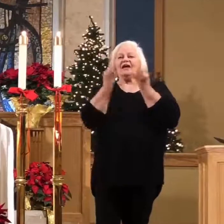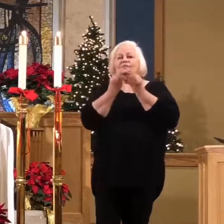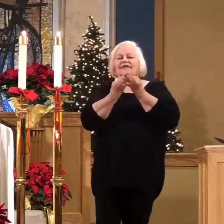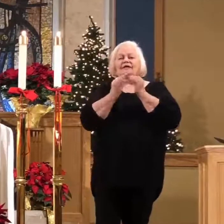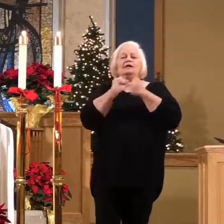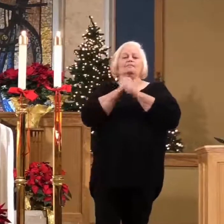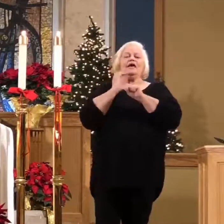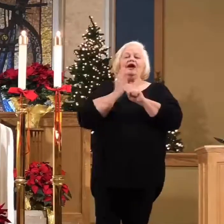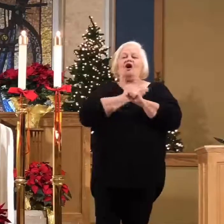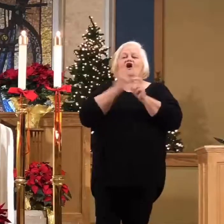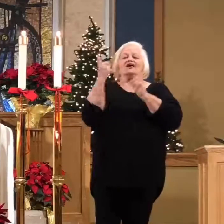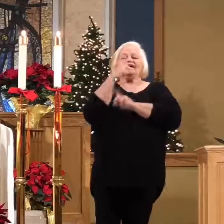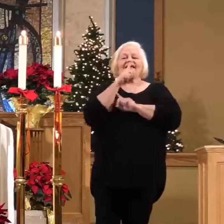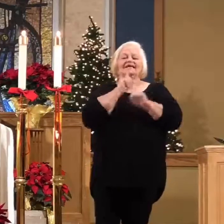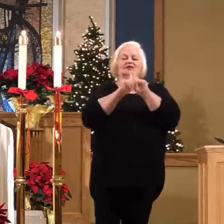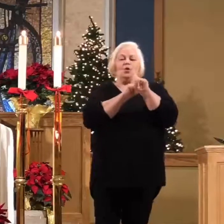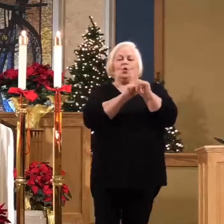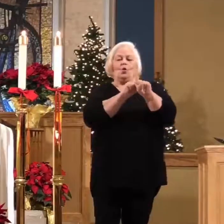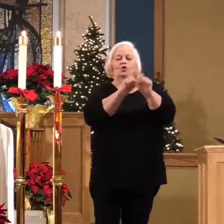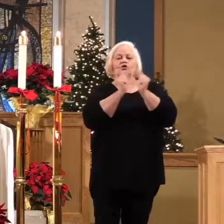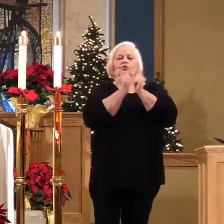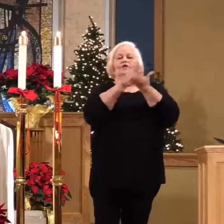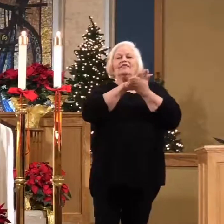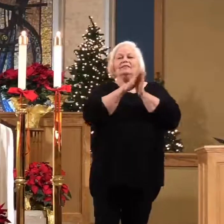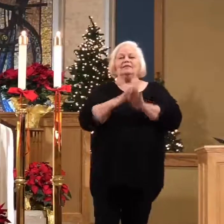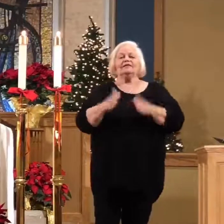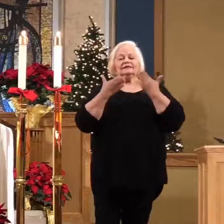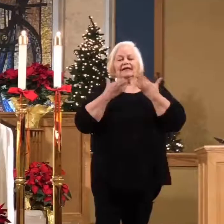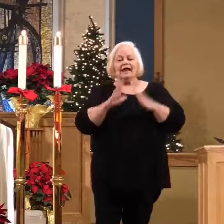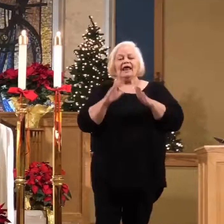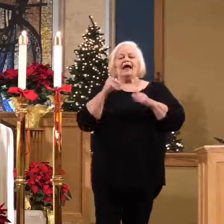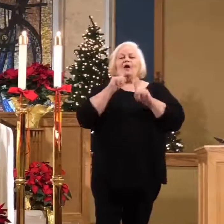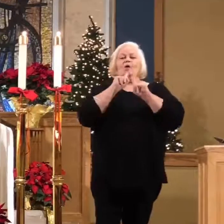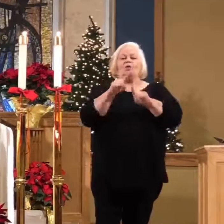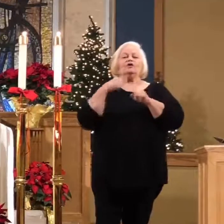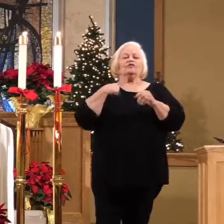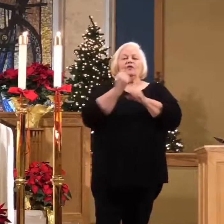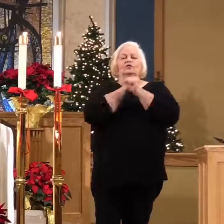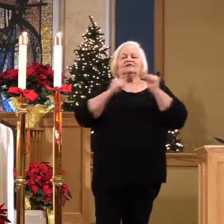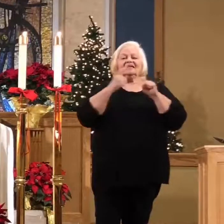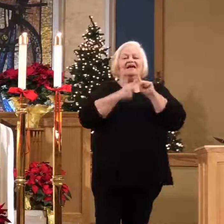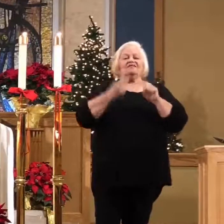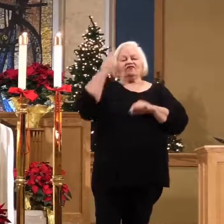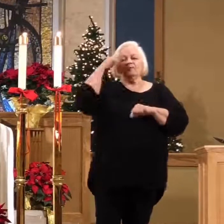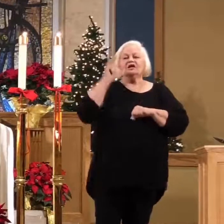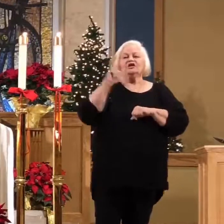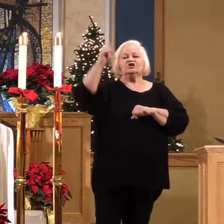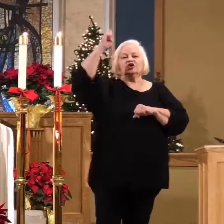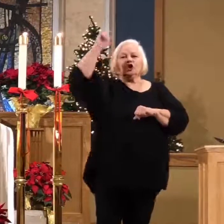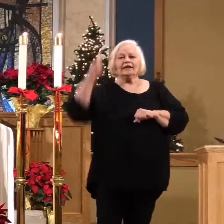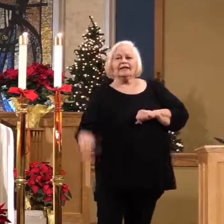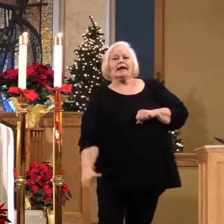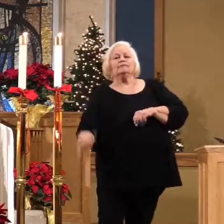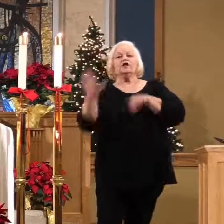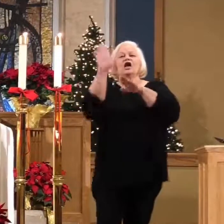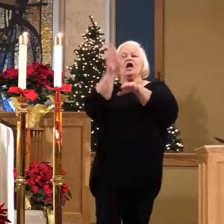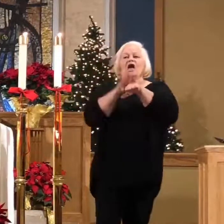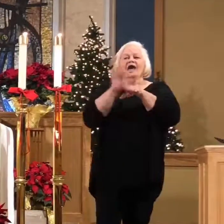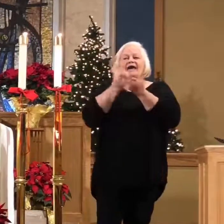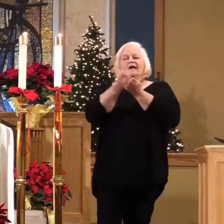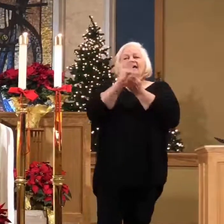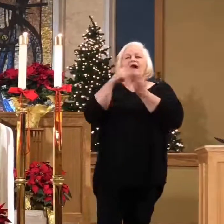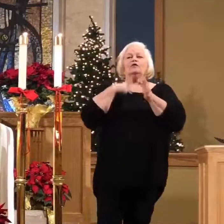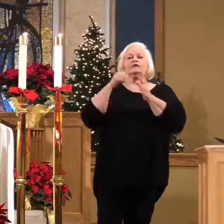our days in your peace, and command that we be delivered from eternal damnation, and counted among the flock of those you have